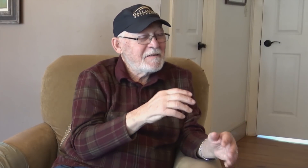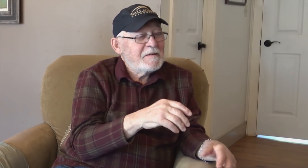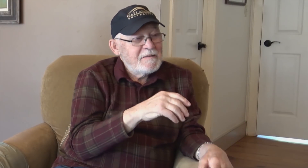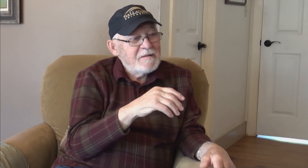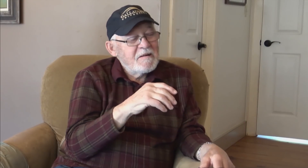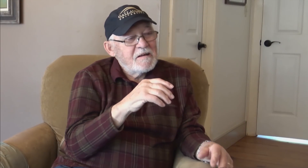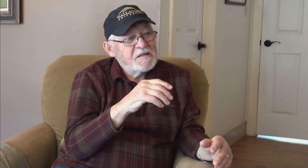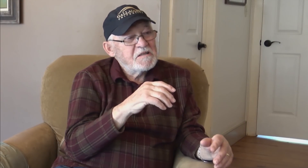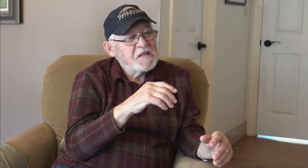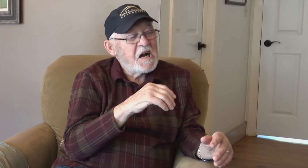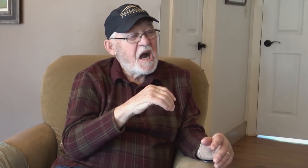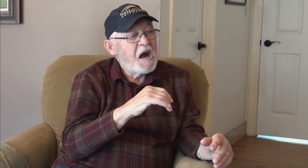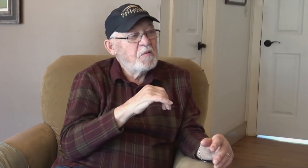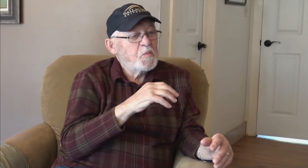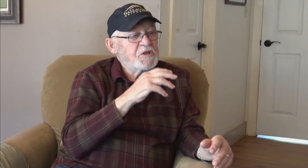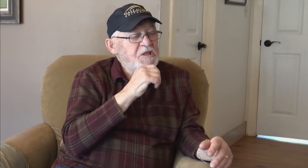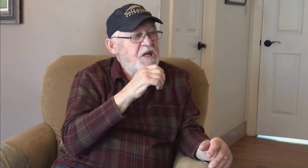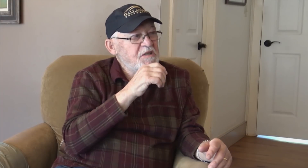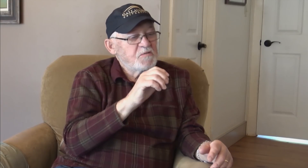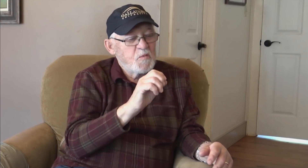What else could they do?